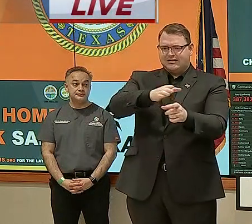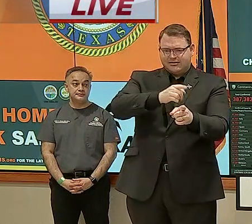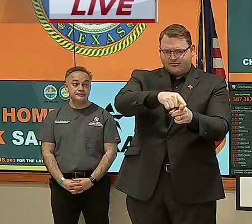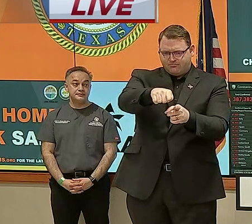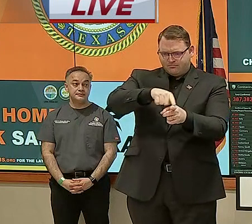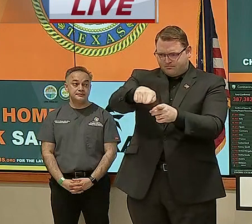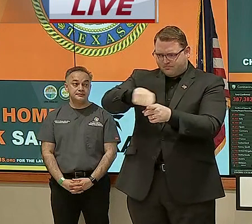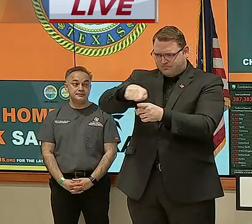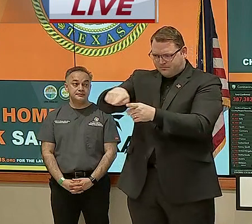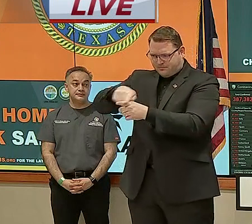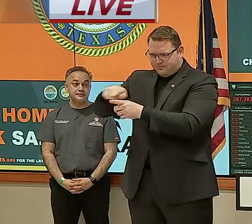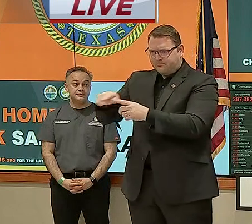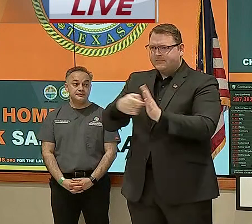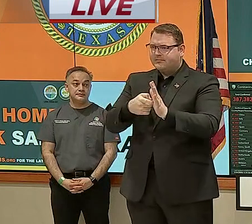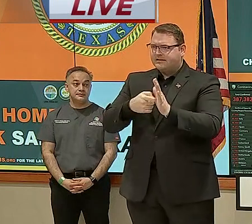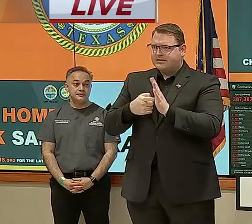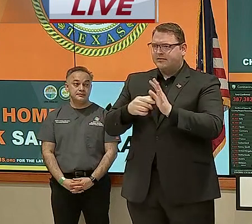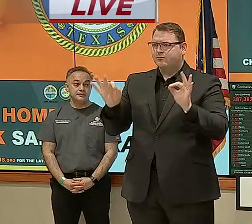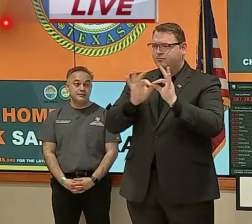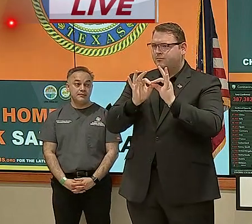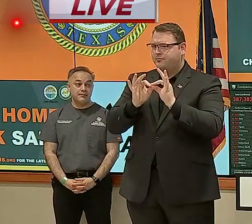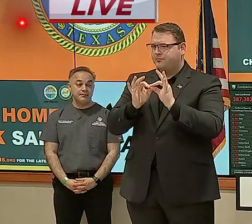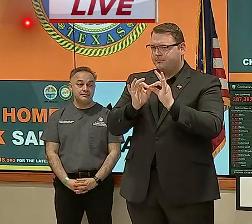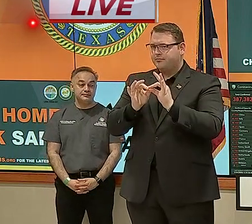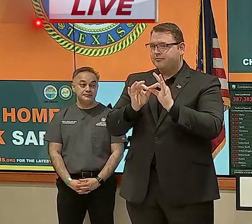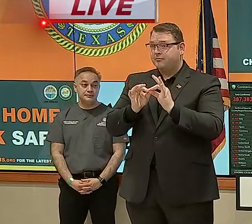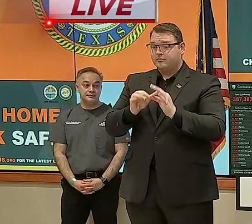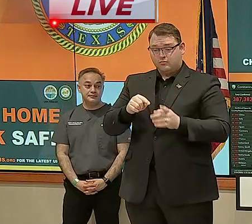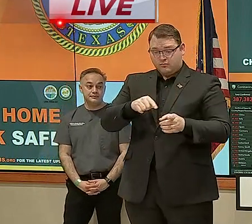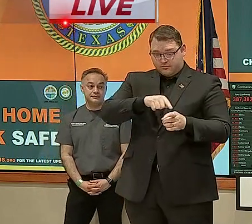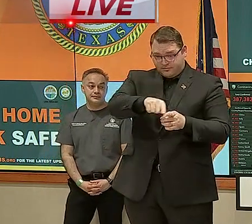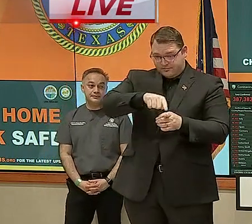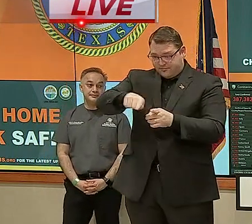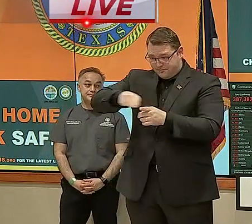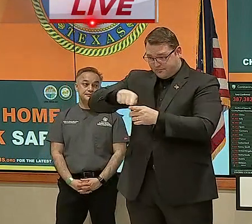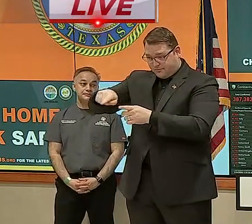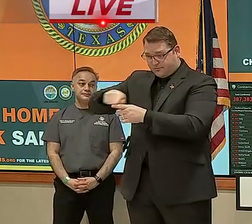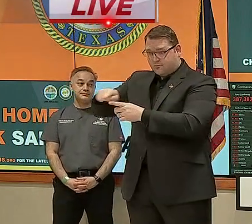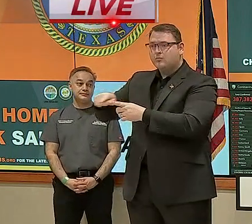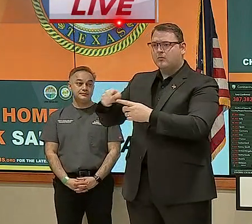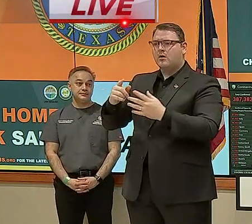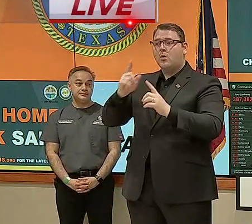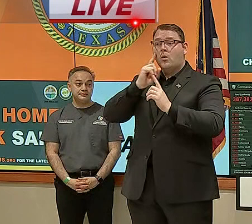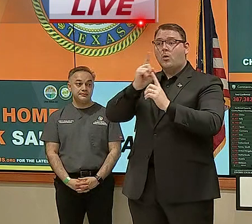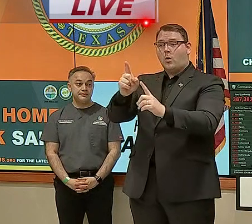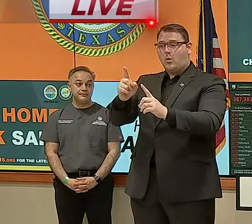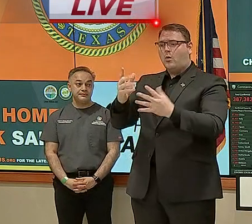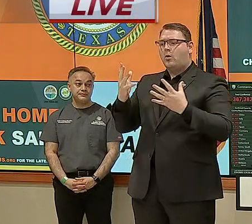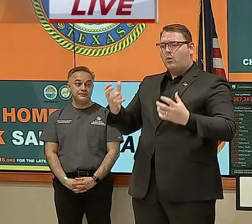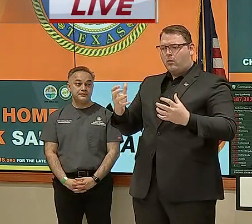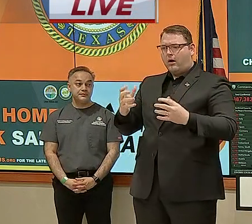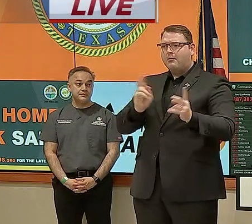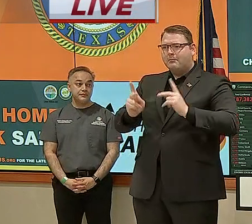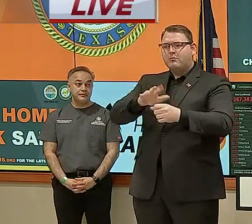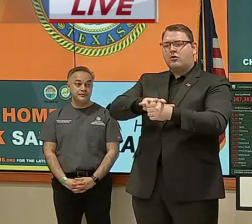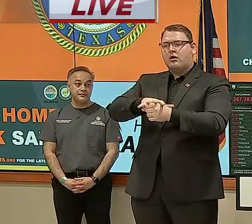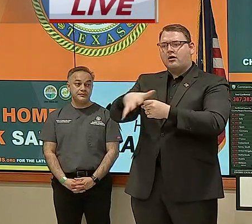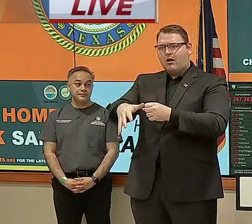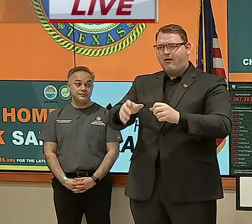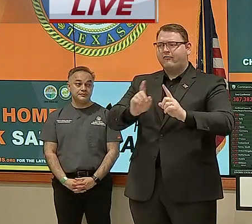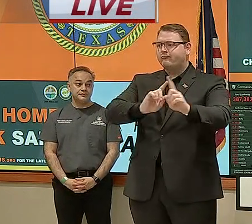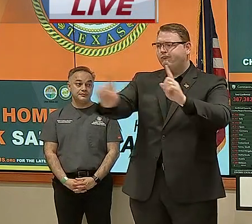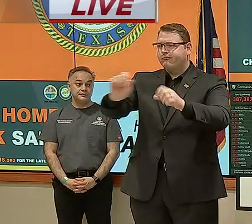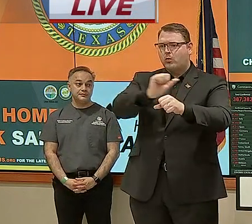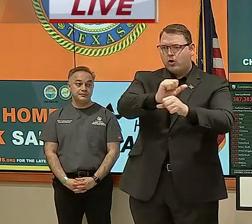is to maintain the supply chain of these essential sectors across localities and across the country. And